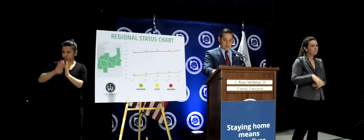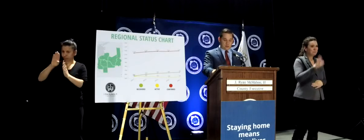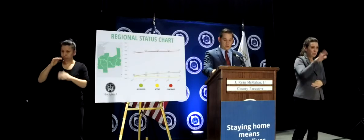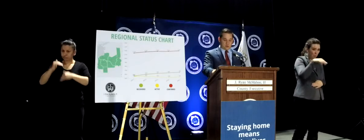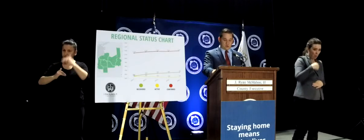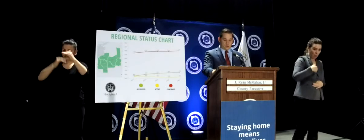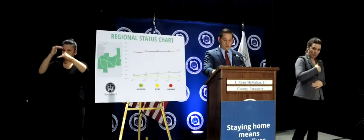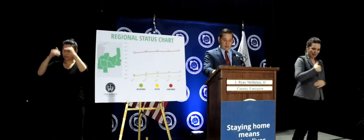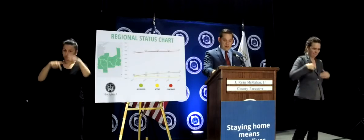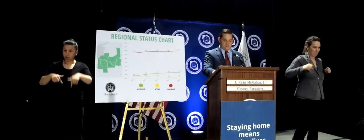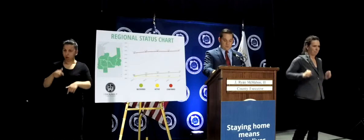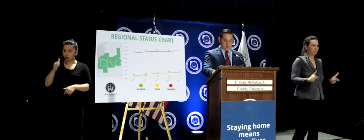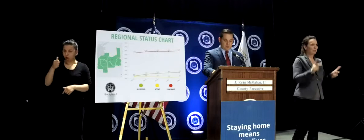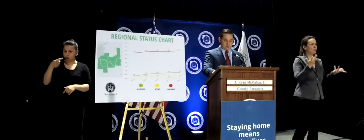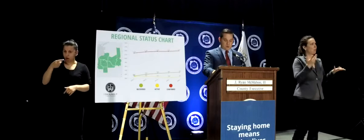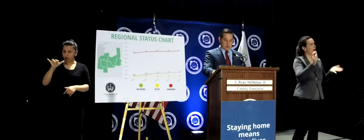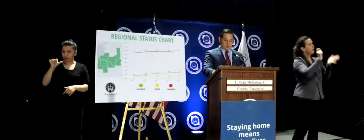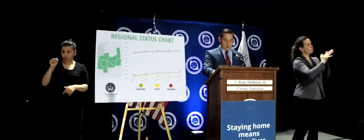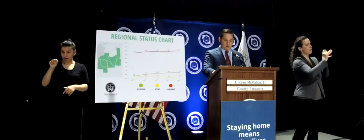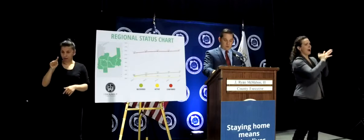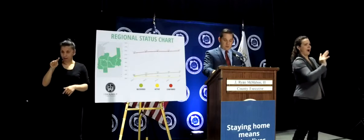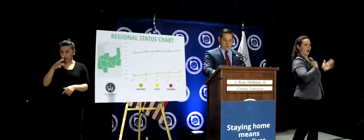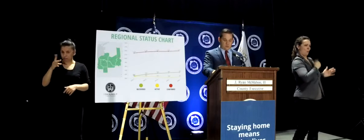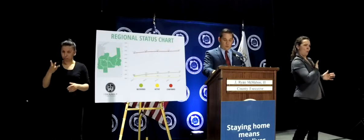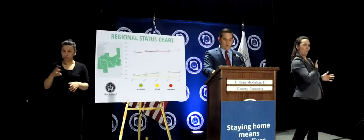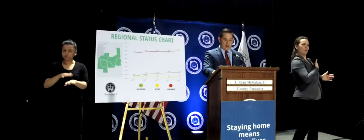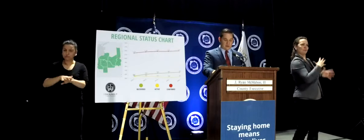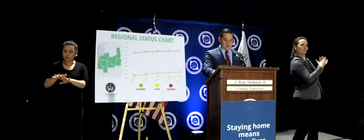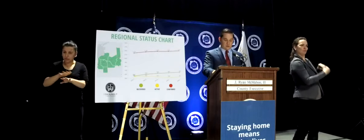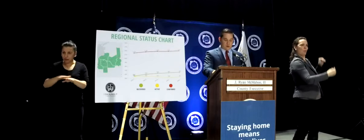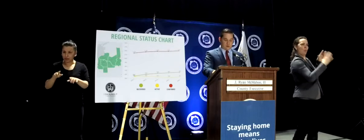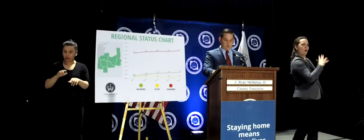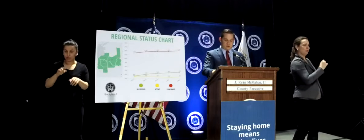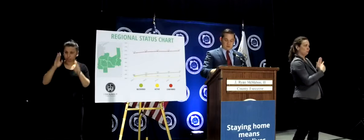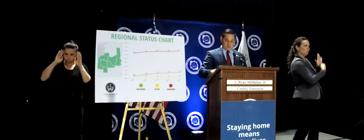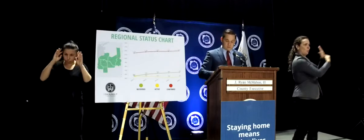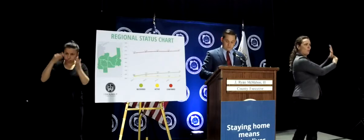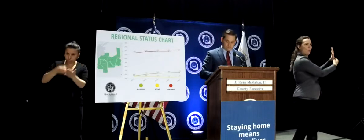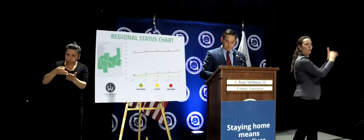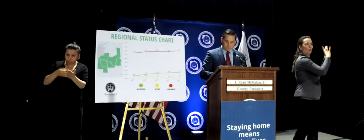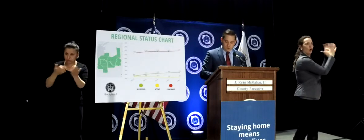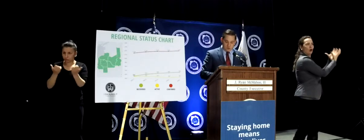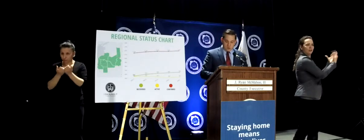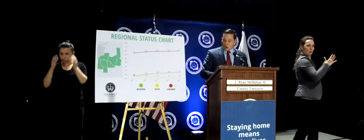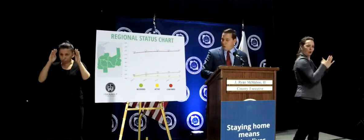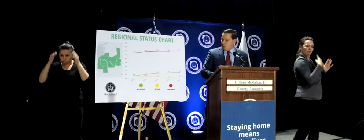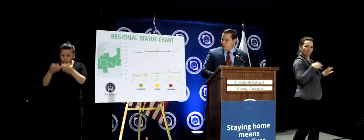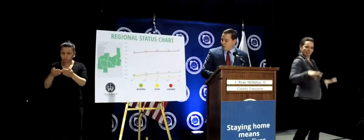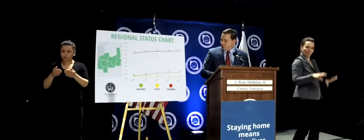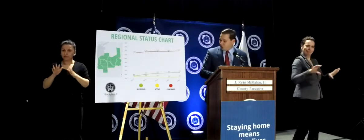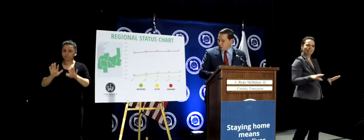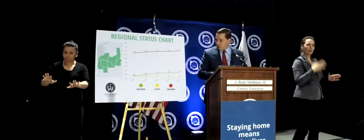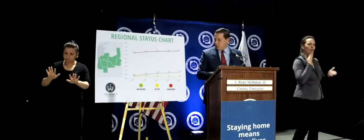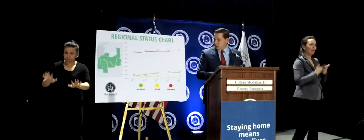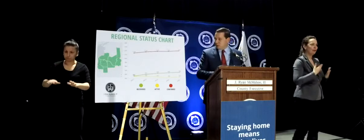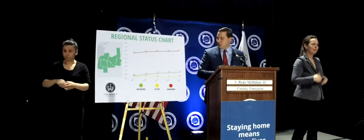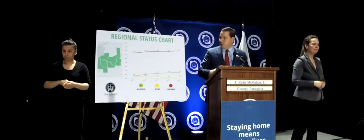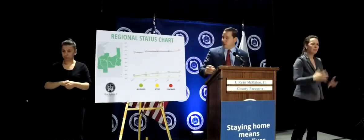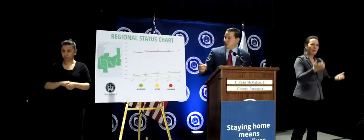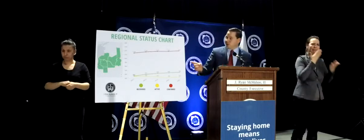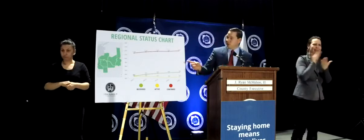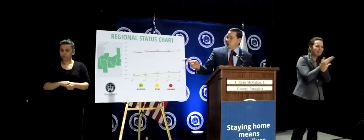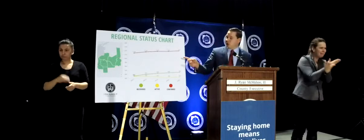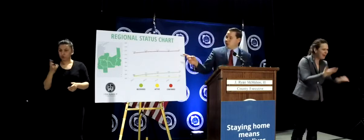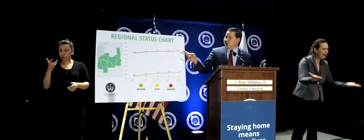think we're getting close to doing that. So thank you for that to all the residents. When we look at the chart here, this